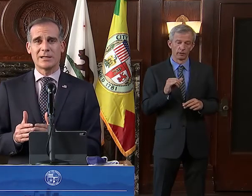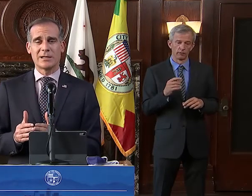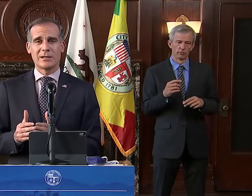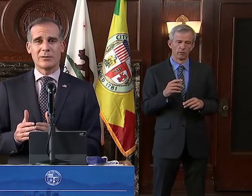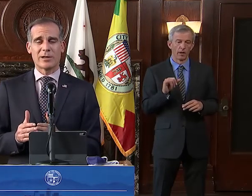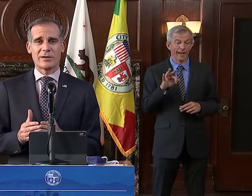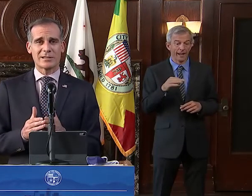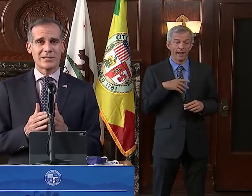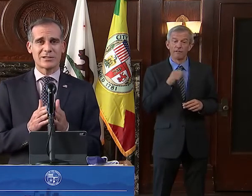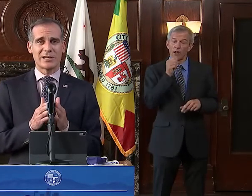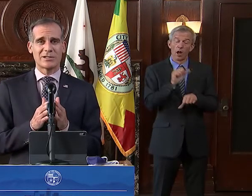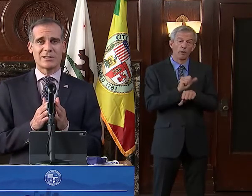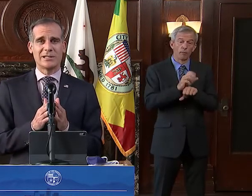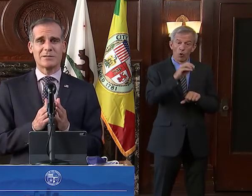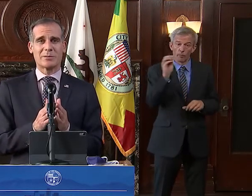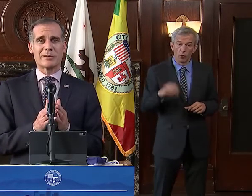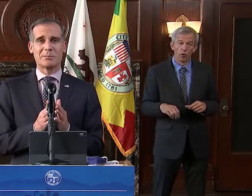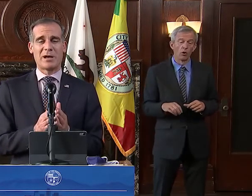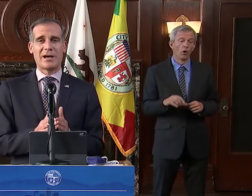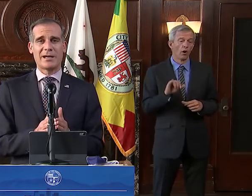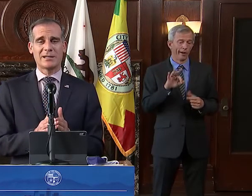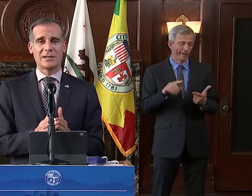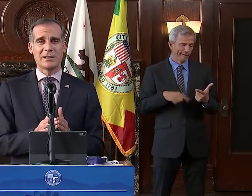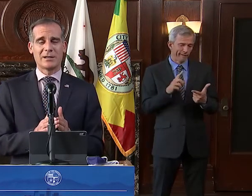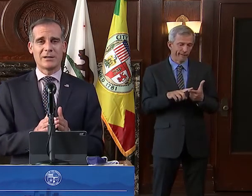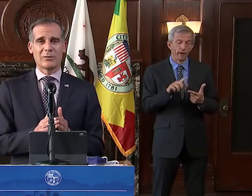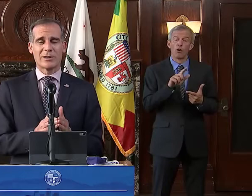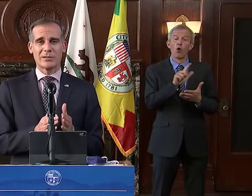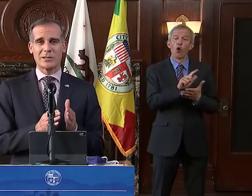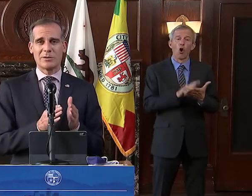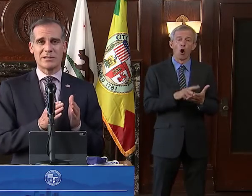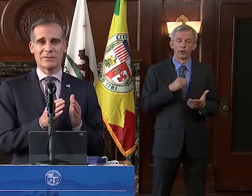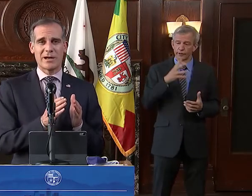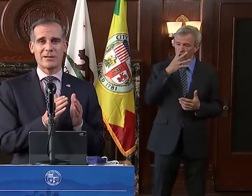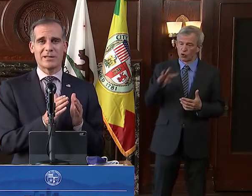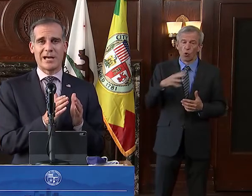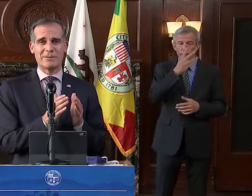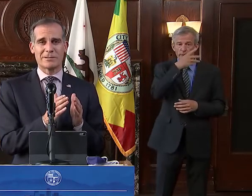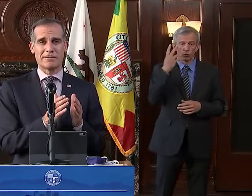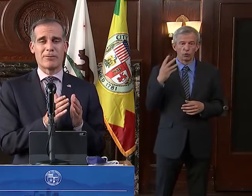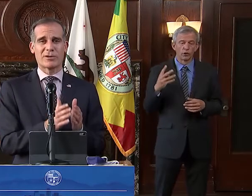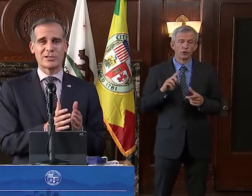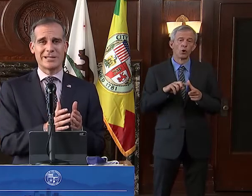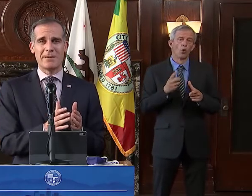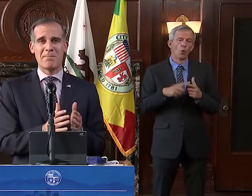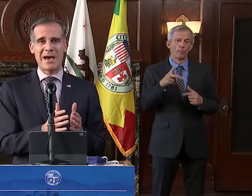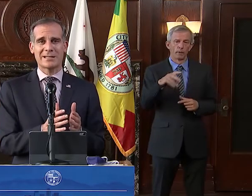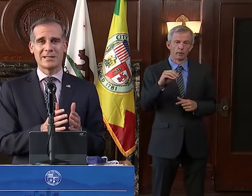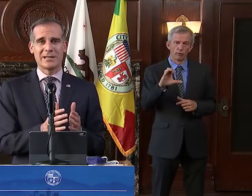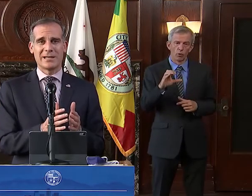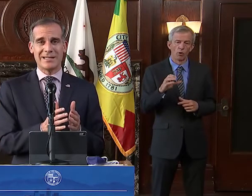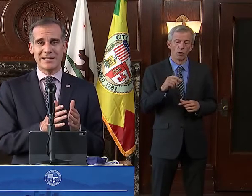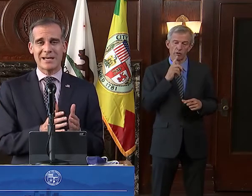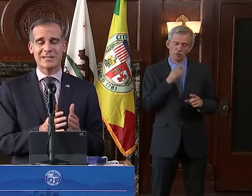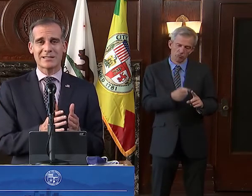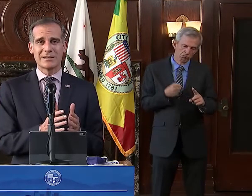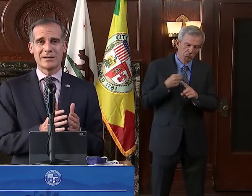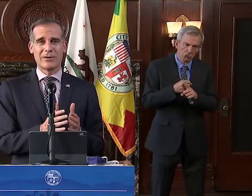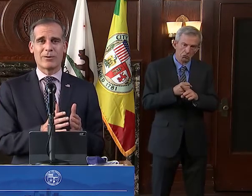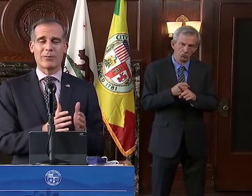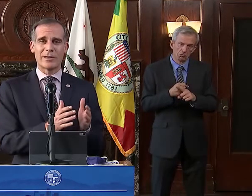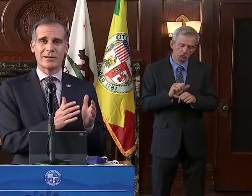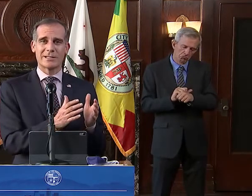rate, whether it's legislation that leaves immigrants behind, whether it's communities of color that have disproportionate impact and